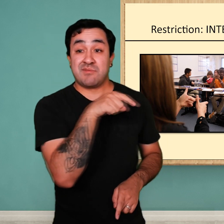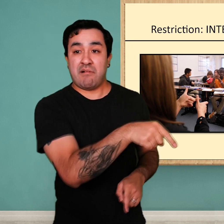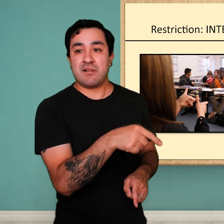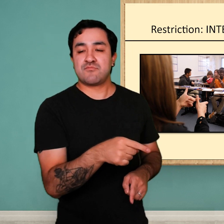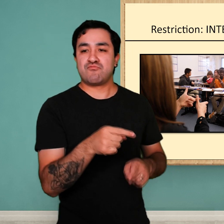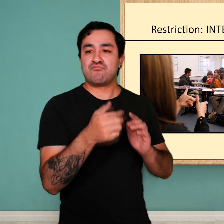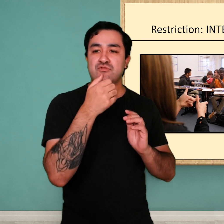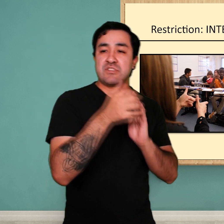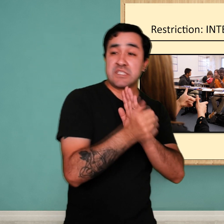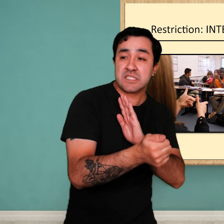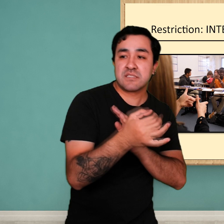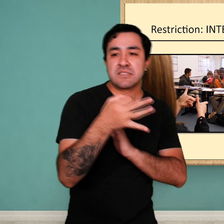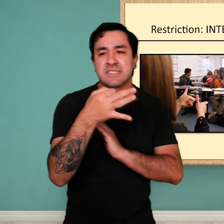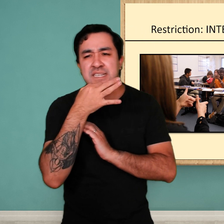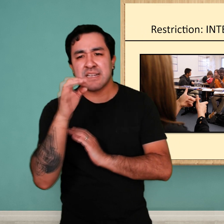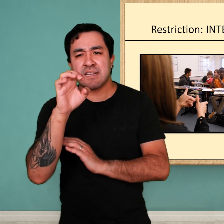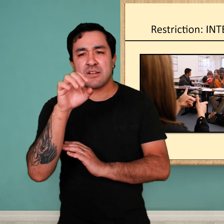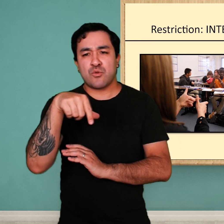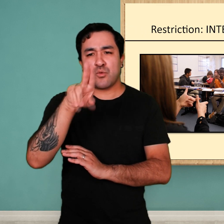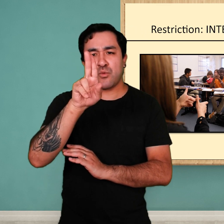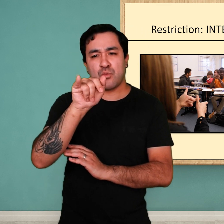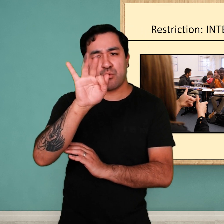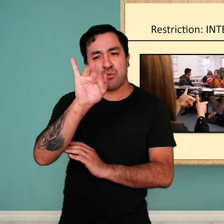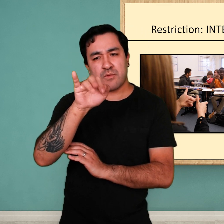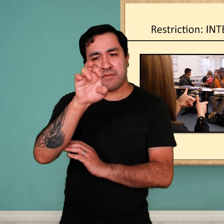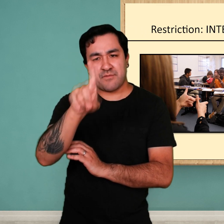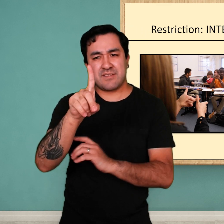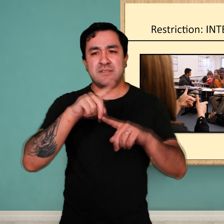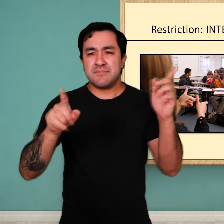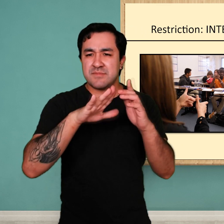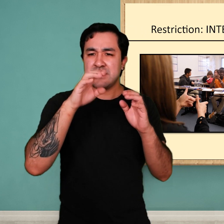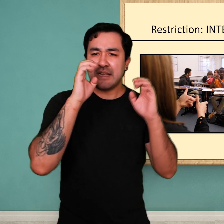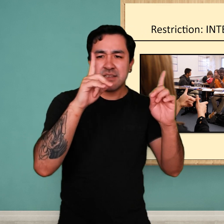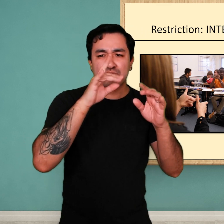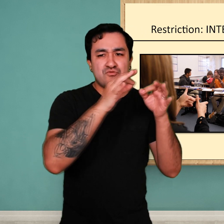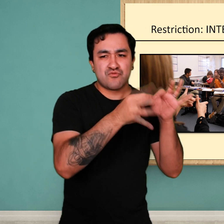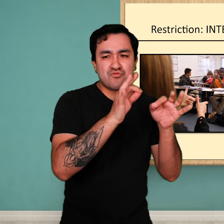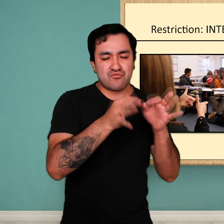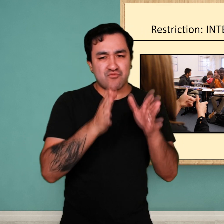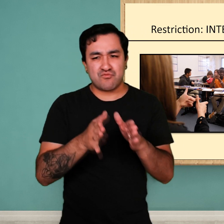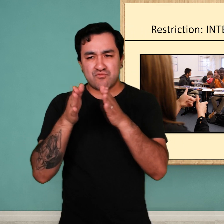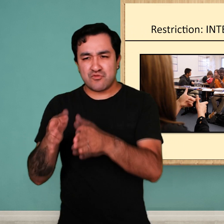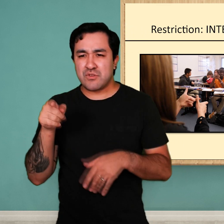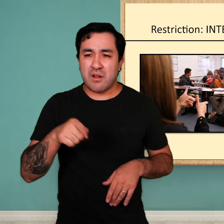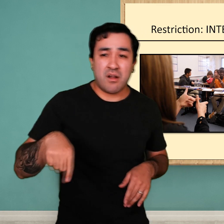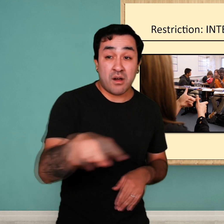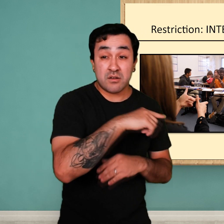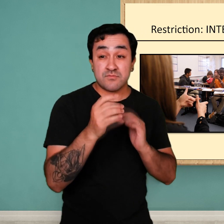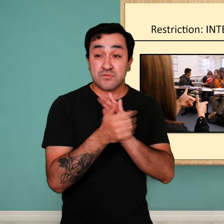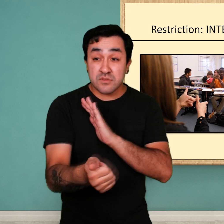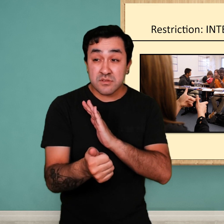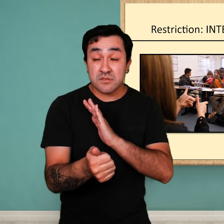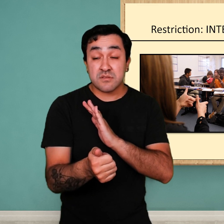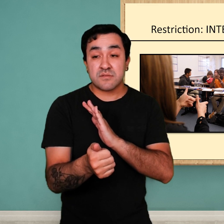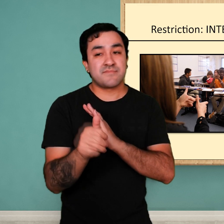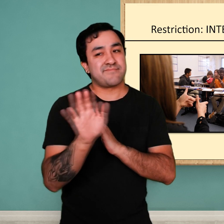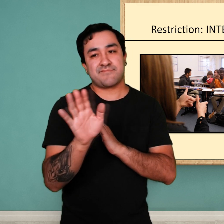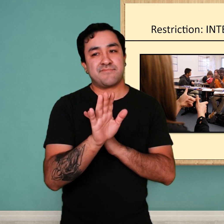information. However, this assumes the interpreter is skilled and qualified for the position, which is only sometimes the case